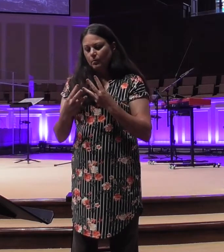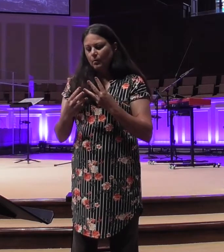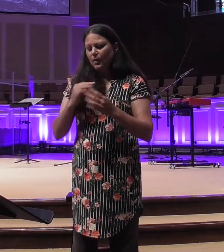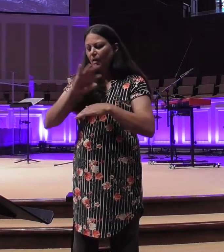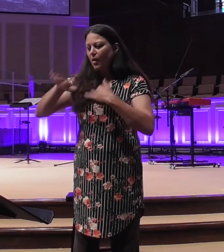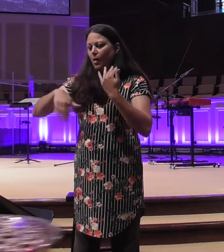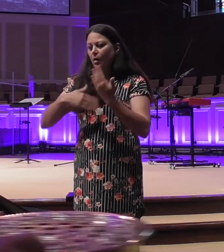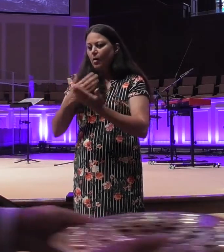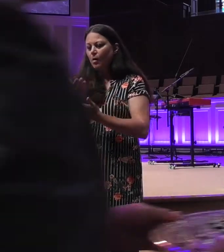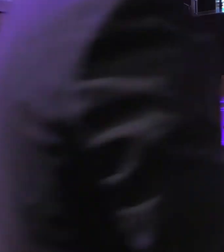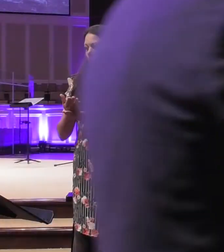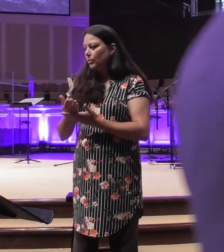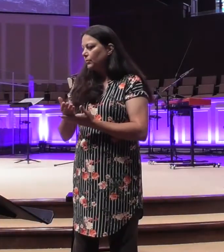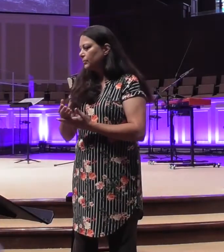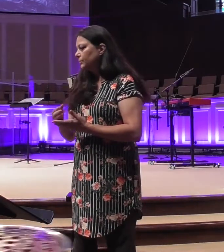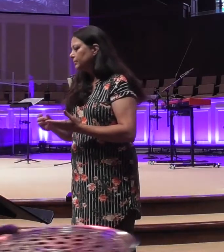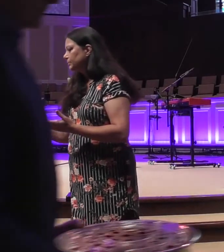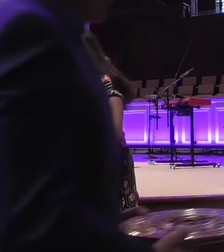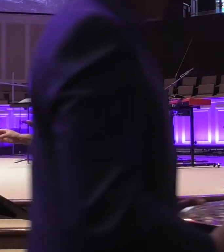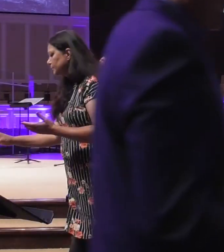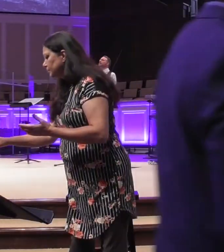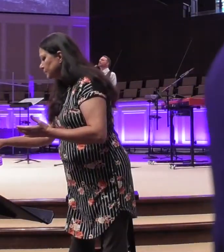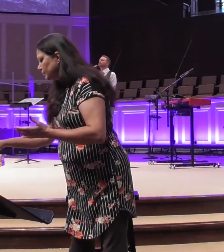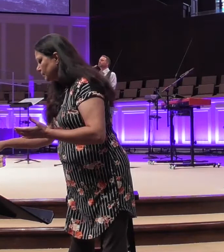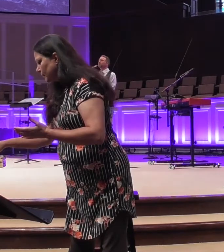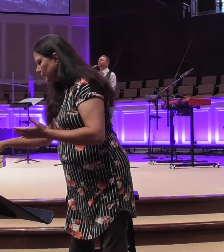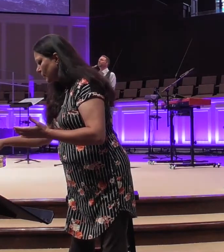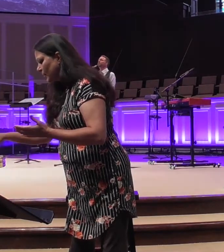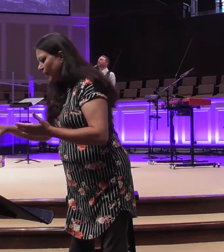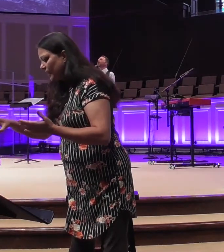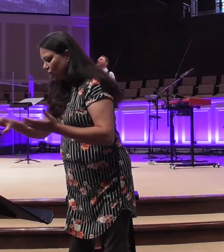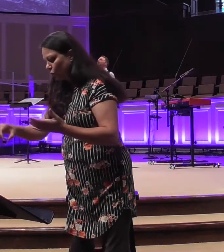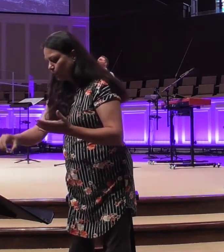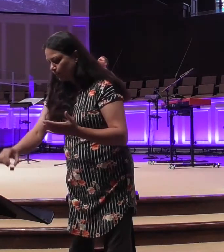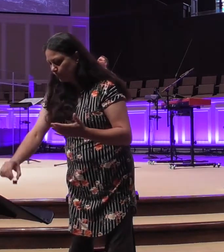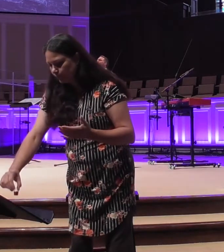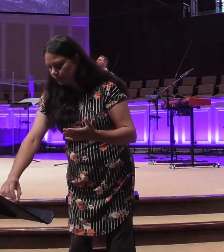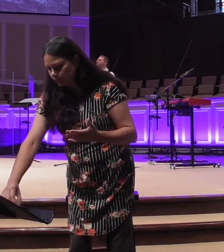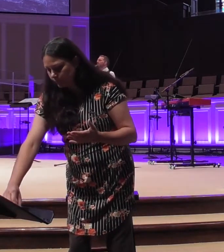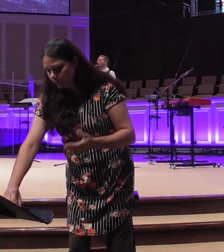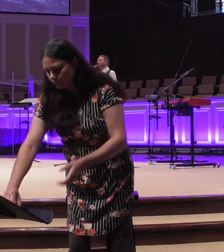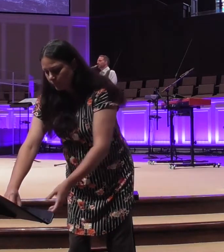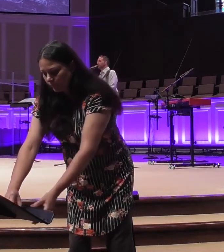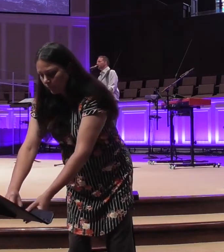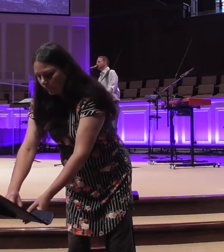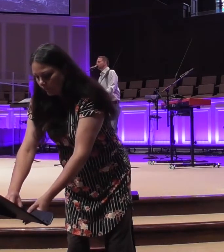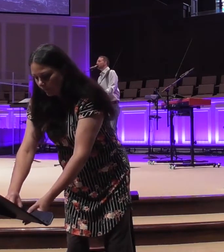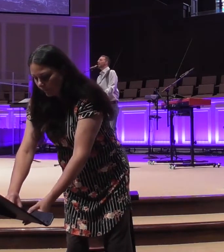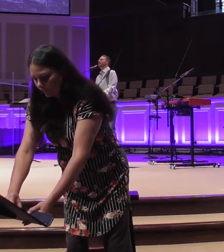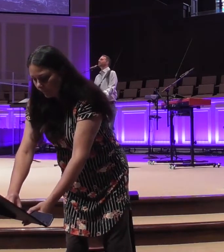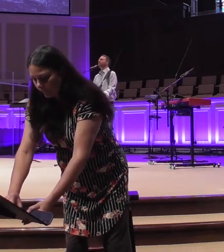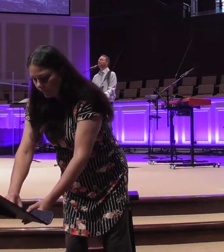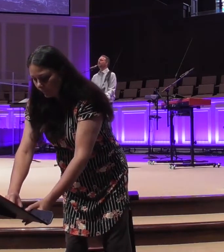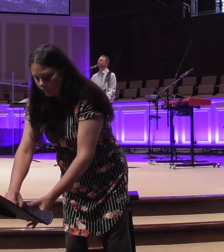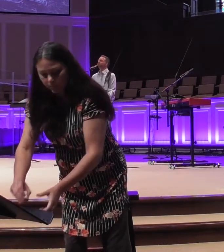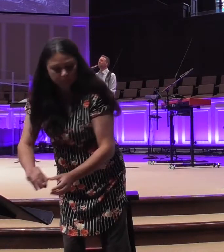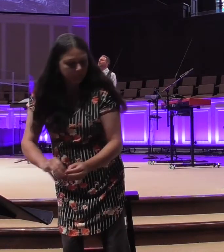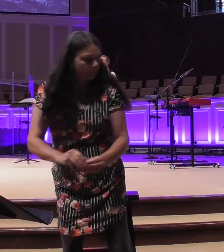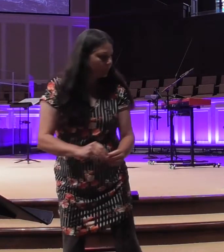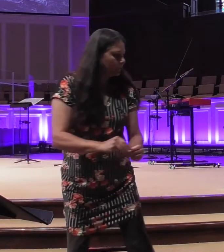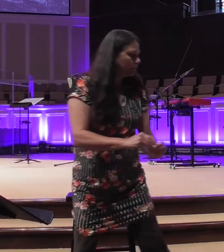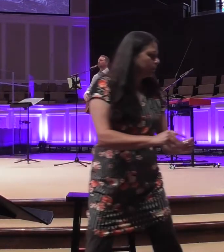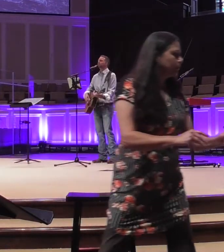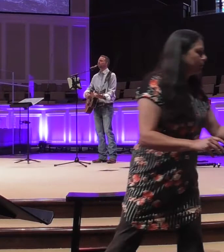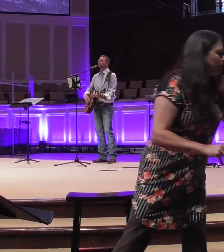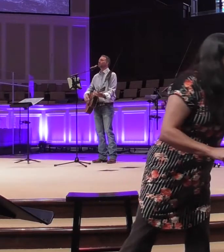are. You've shown us the way to your heart. So Father, I